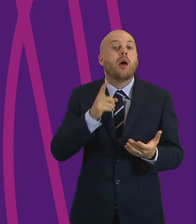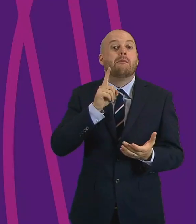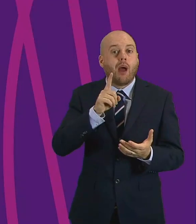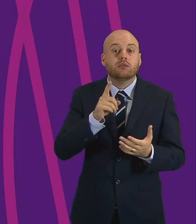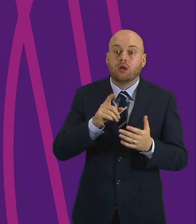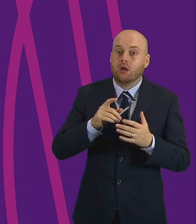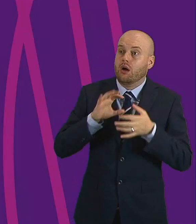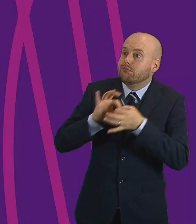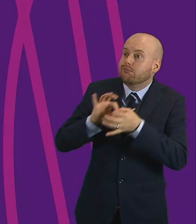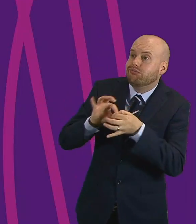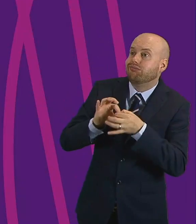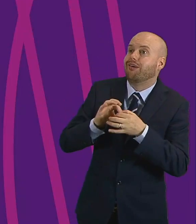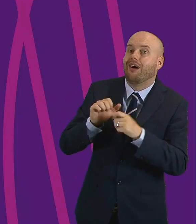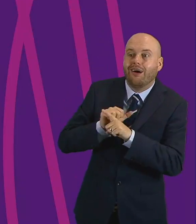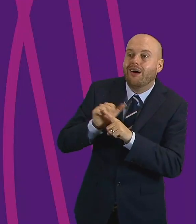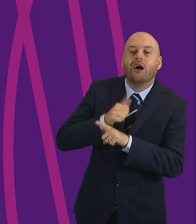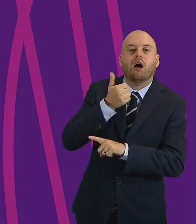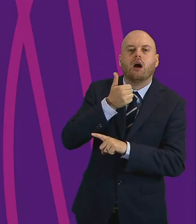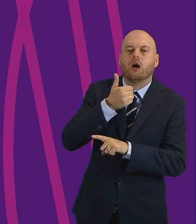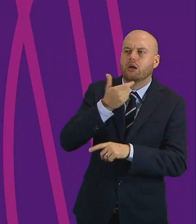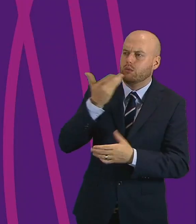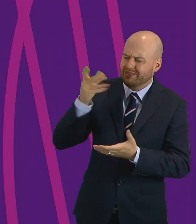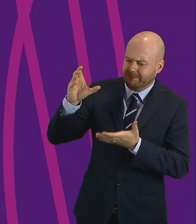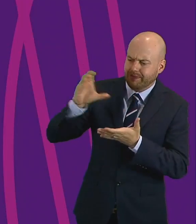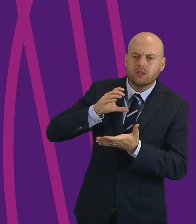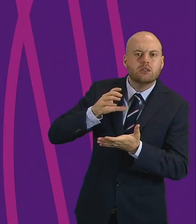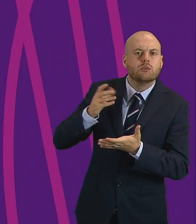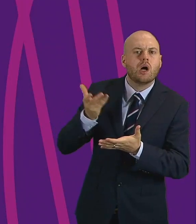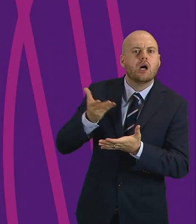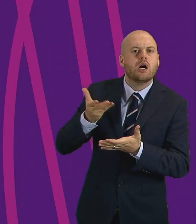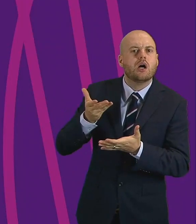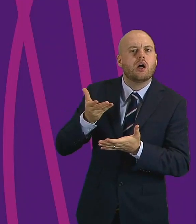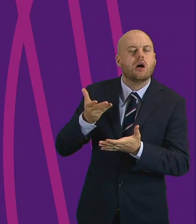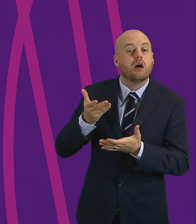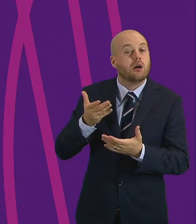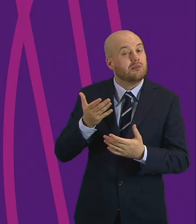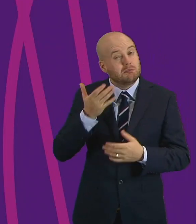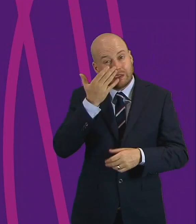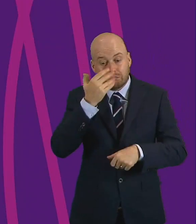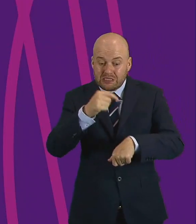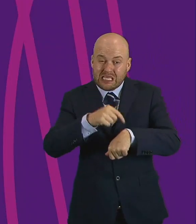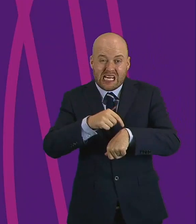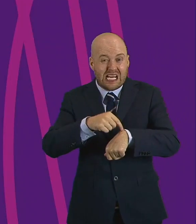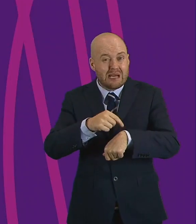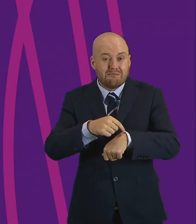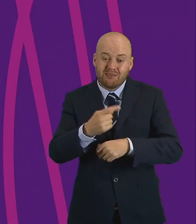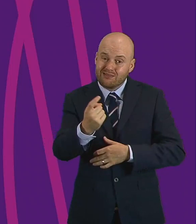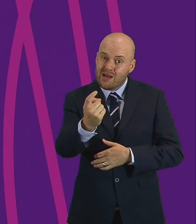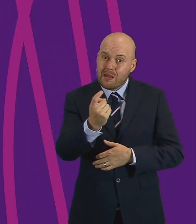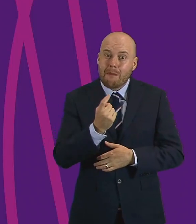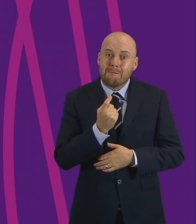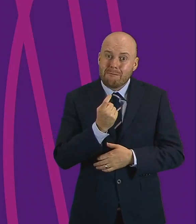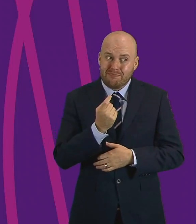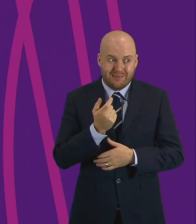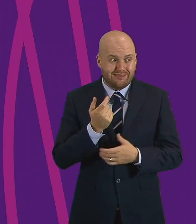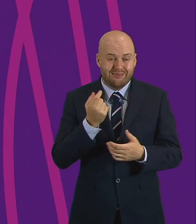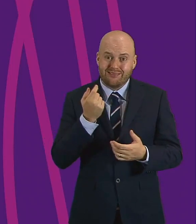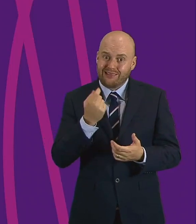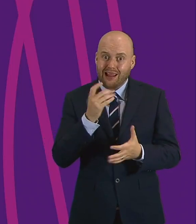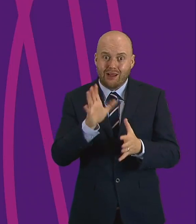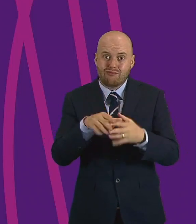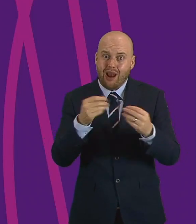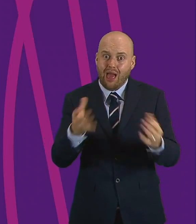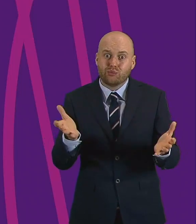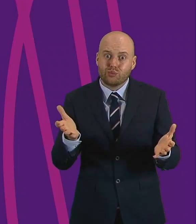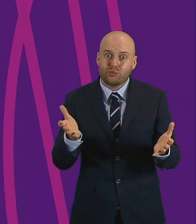their plans. And I am worried because the time to get it right is running out, so we need Scottish leadership now. There are major challenges to